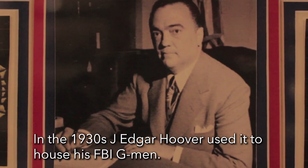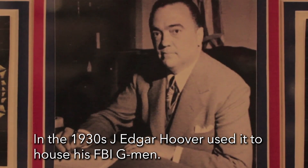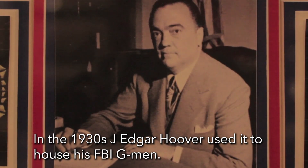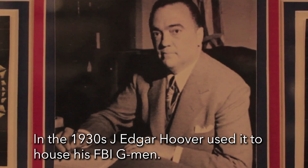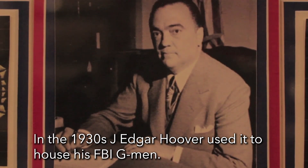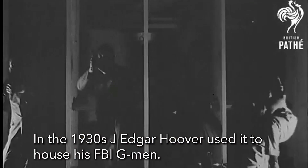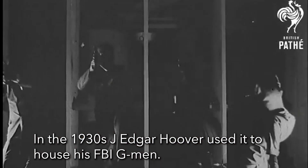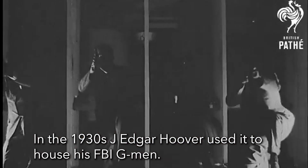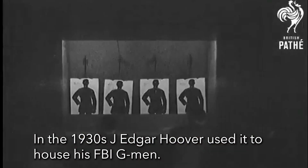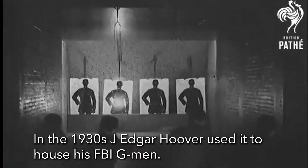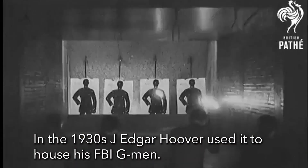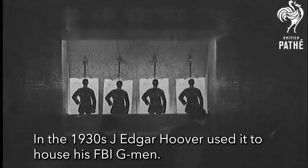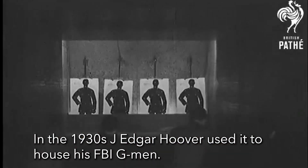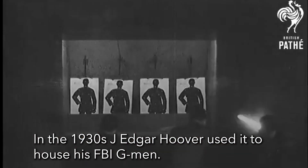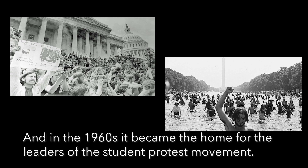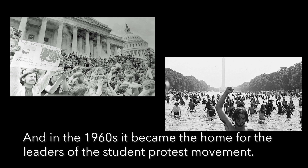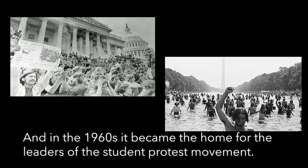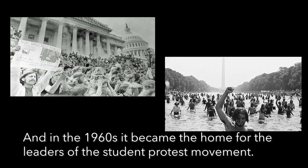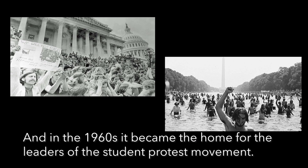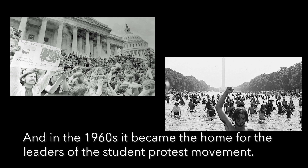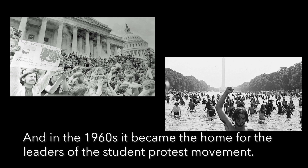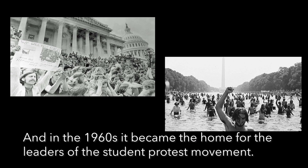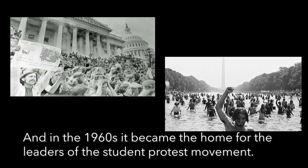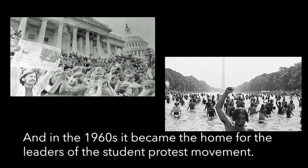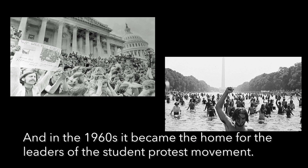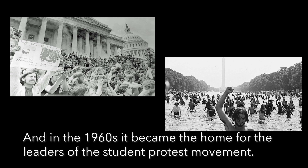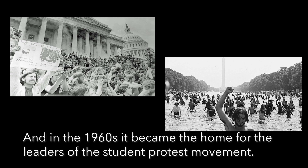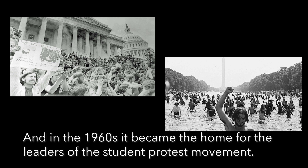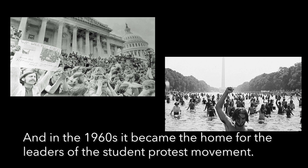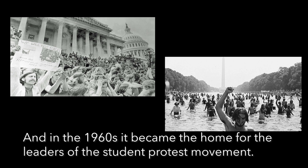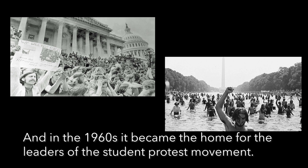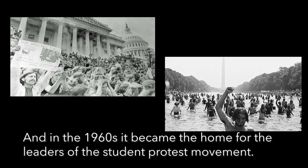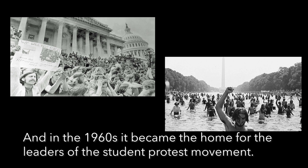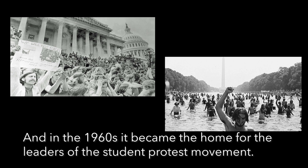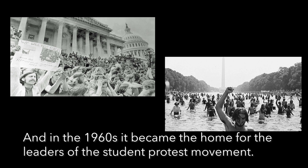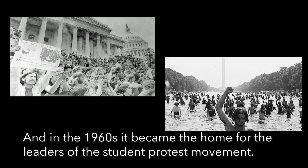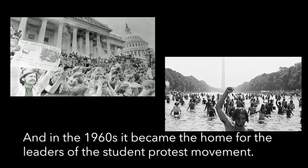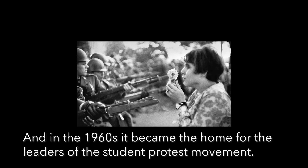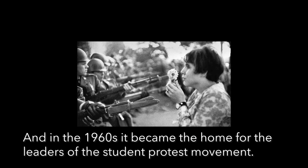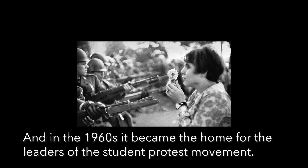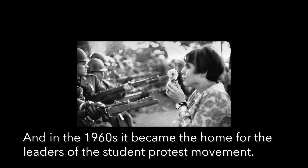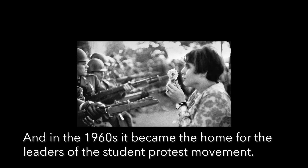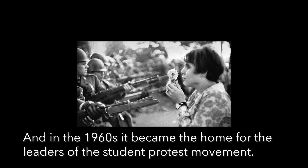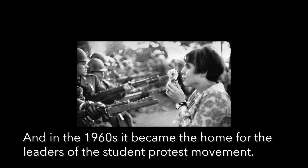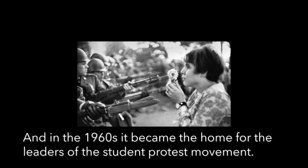used it to house his FBI G-men. And in the 1960s, it became the home for the leaders of the student protest